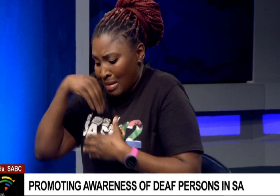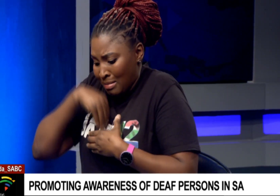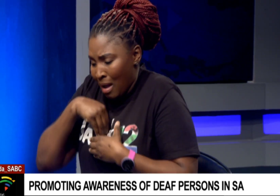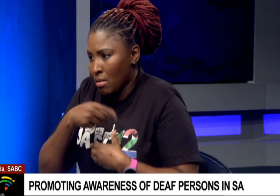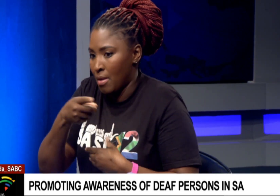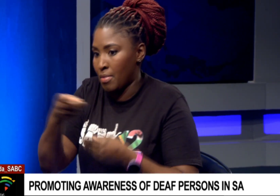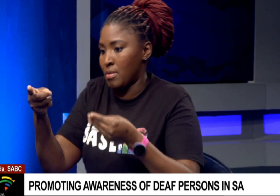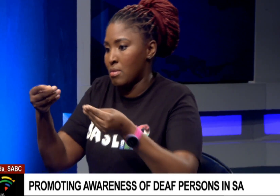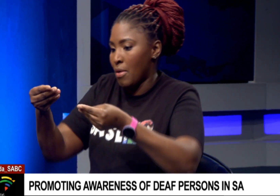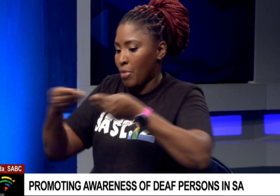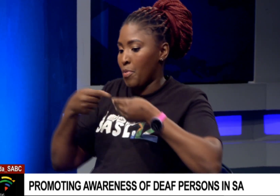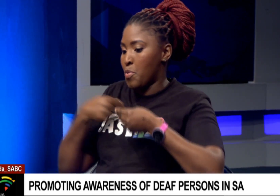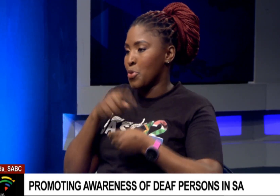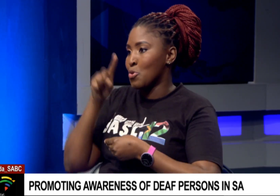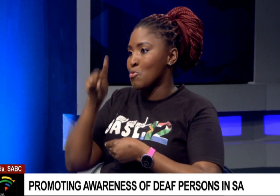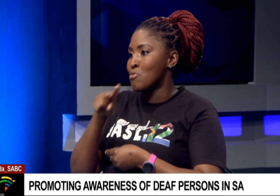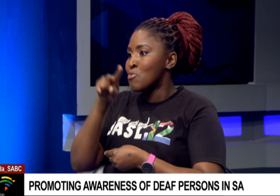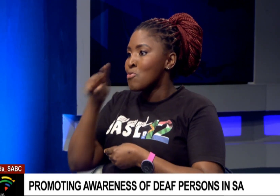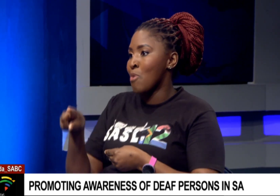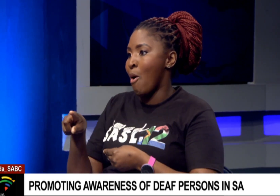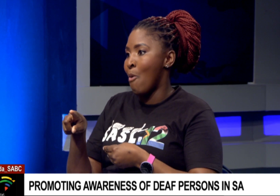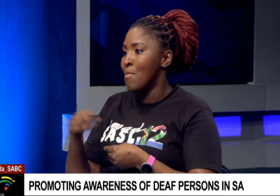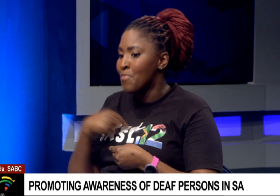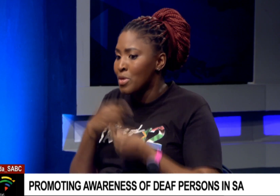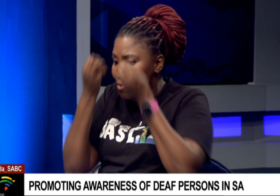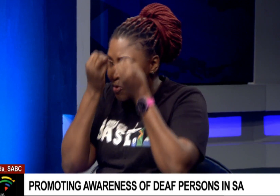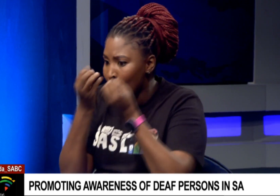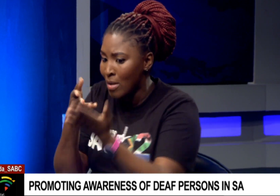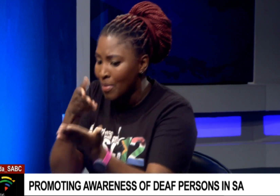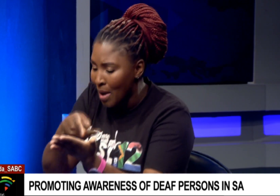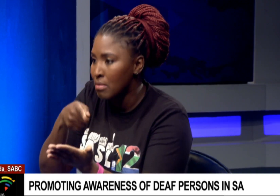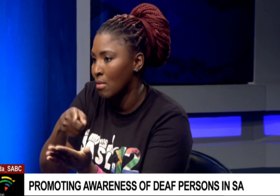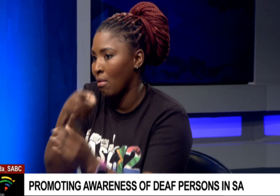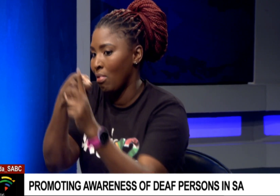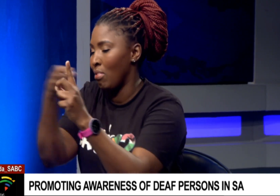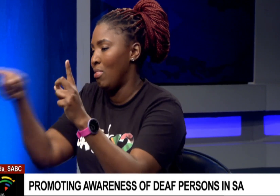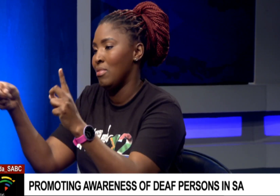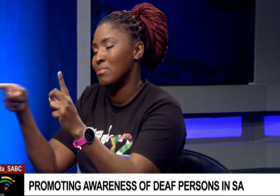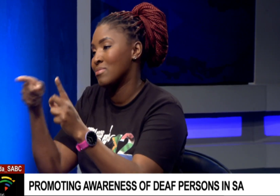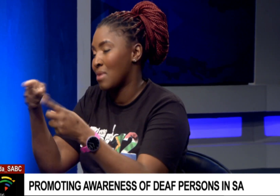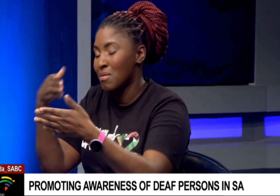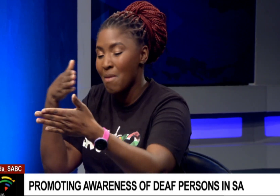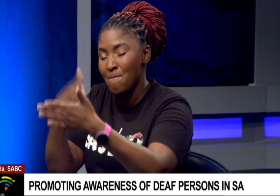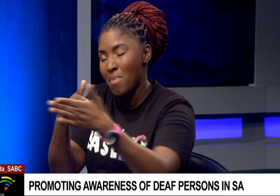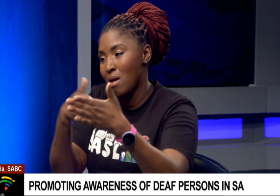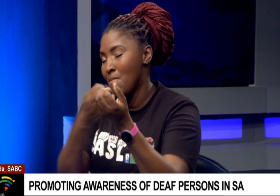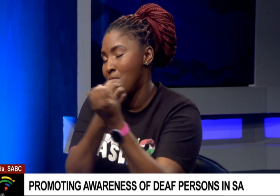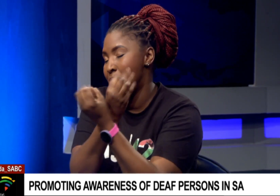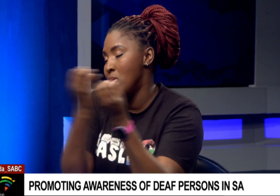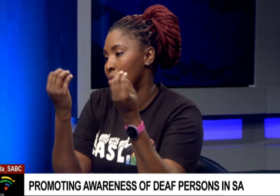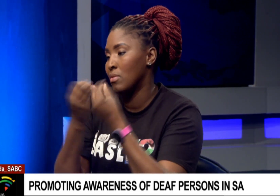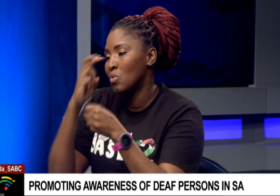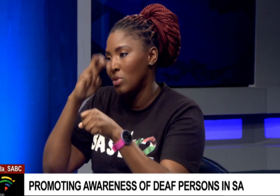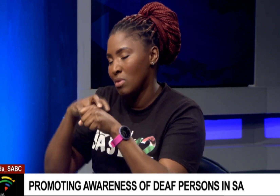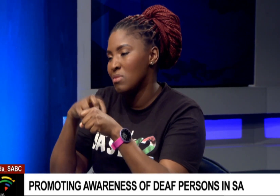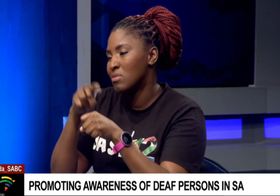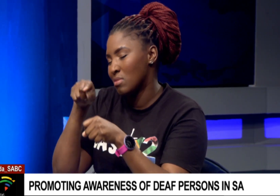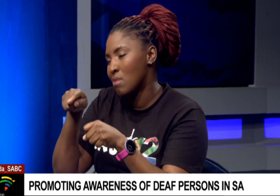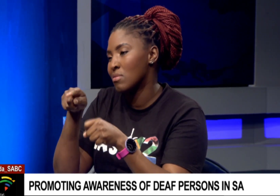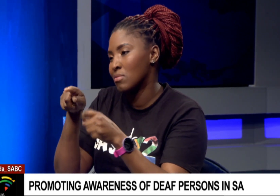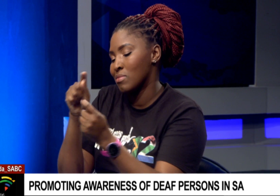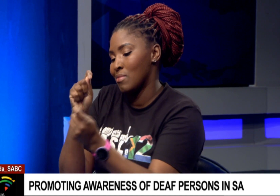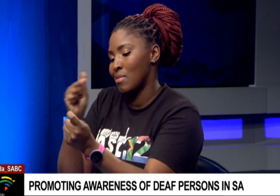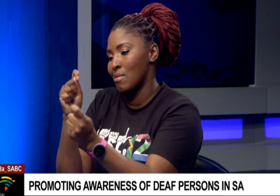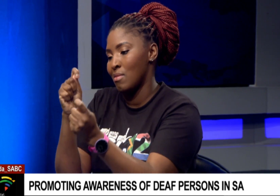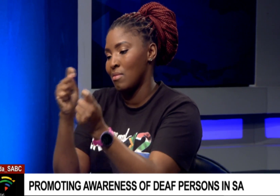don't know exactly, and I've got something that I really need to say, or I get a prescription and someone does not exactly explain it to me